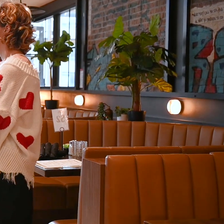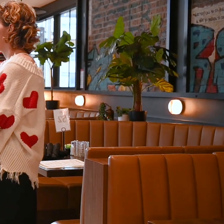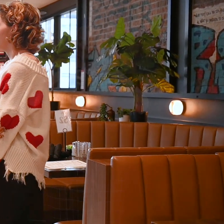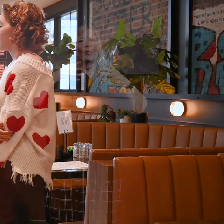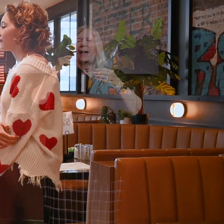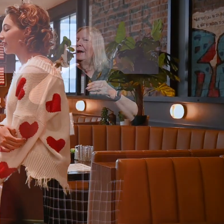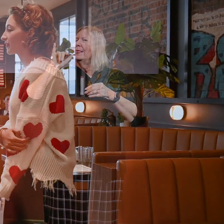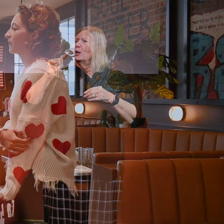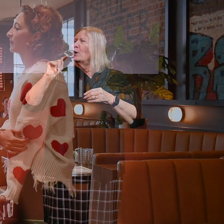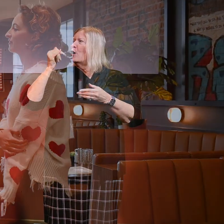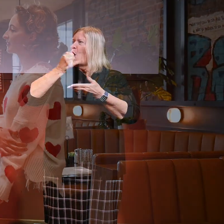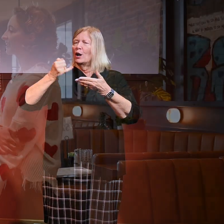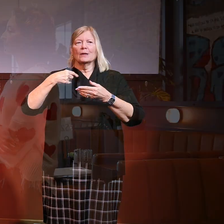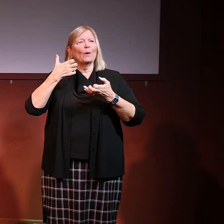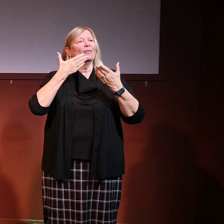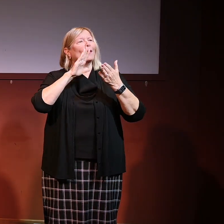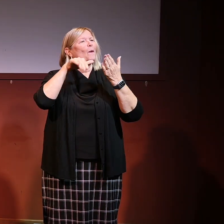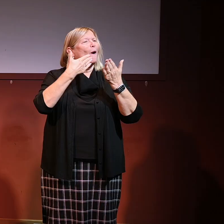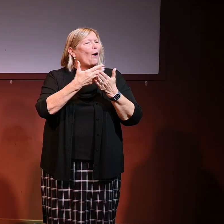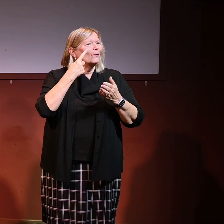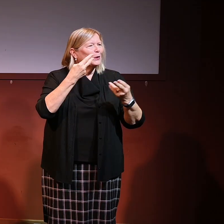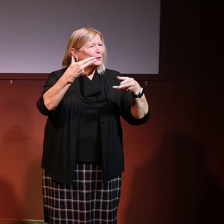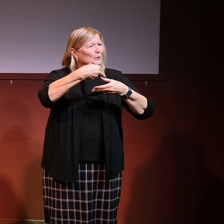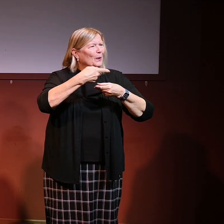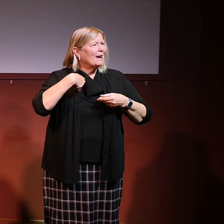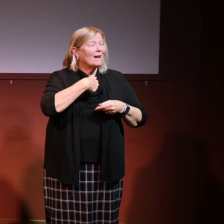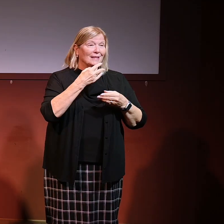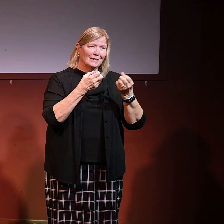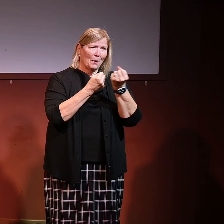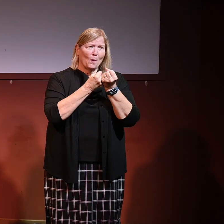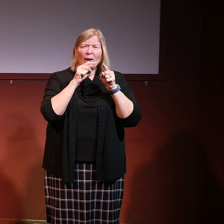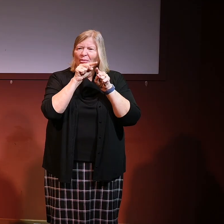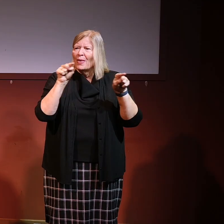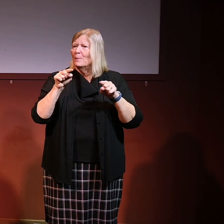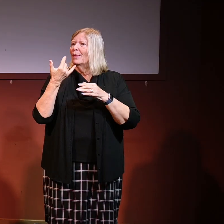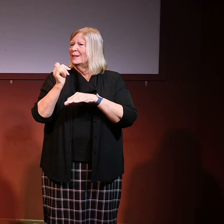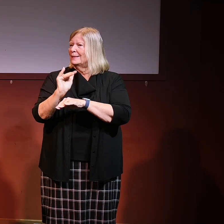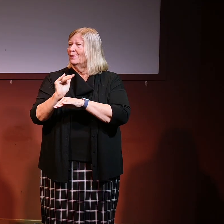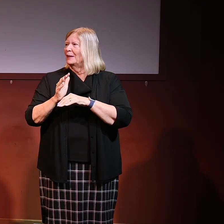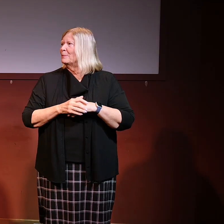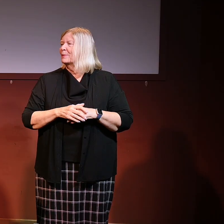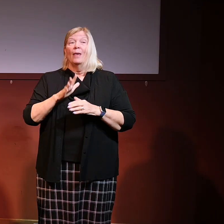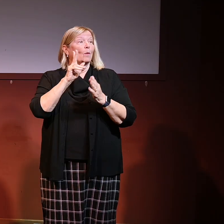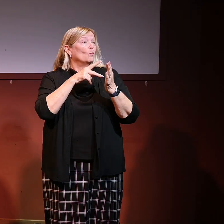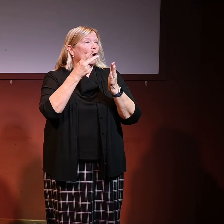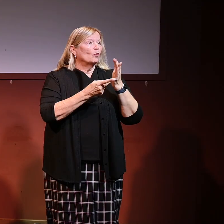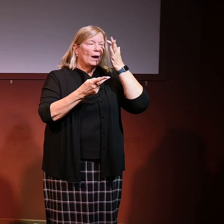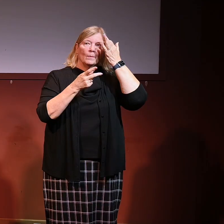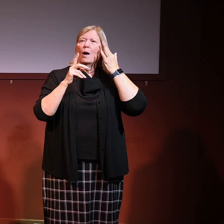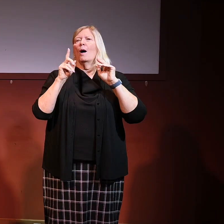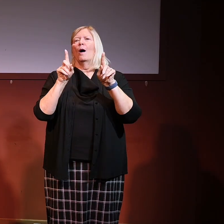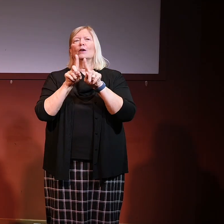literary arts. And I'd like to thank you all for joining us and supporting them this evening. The program is also